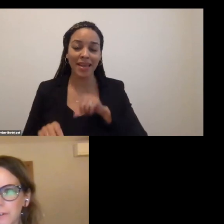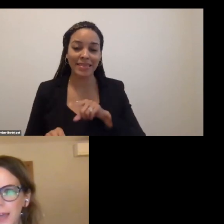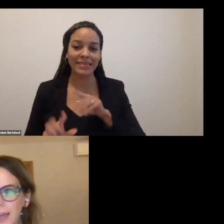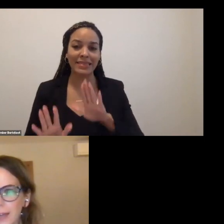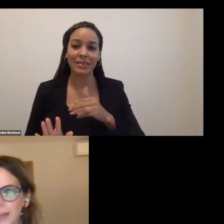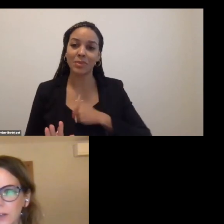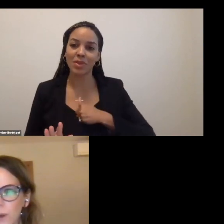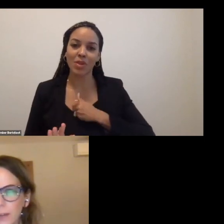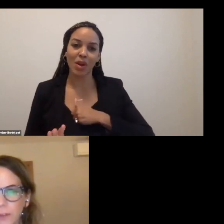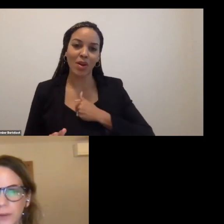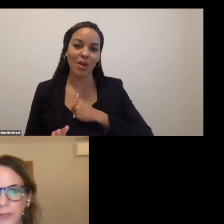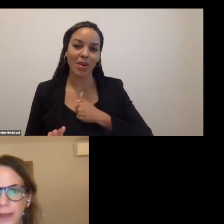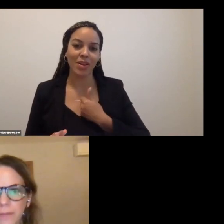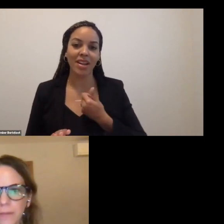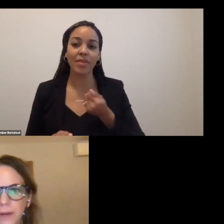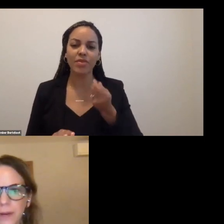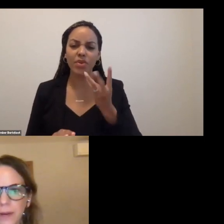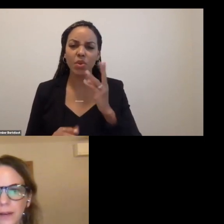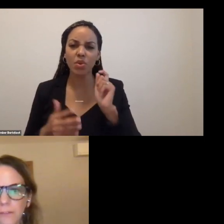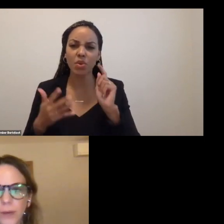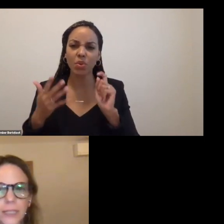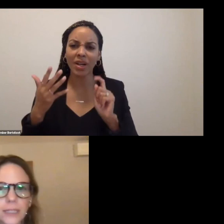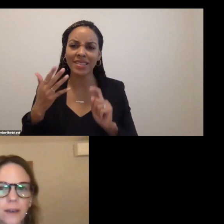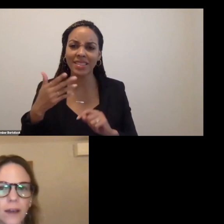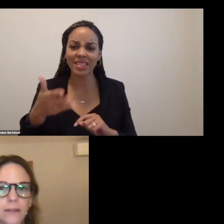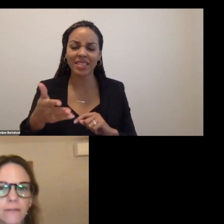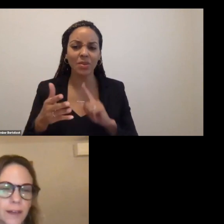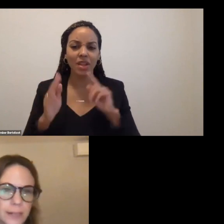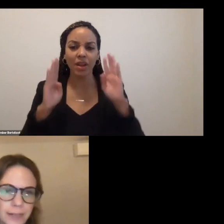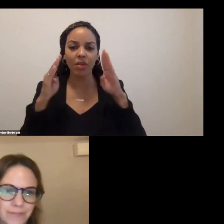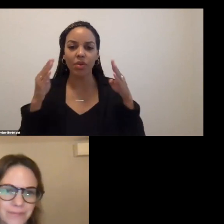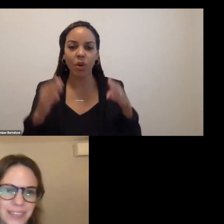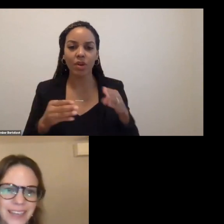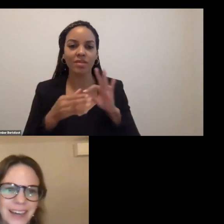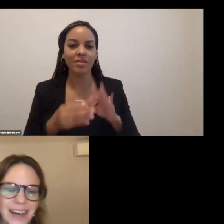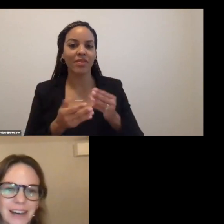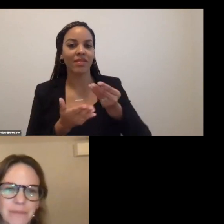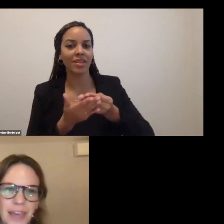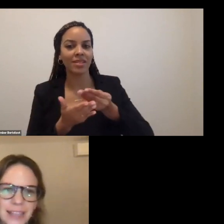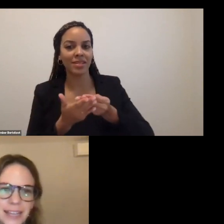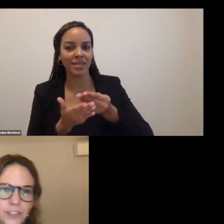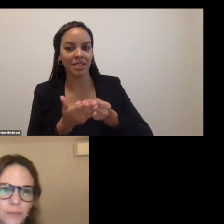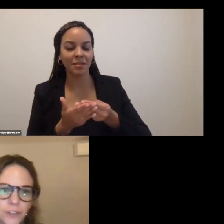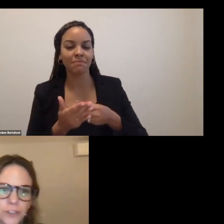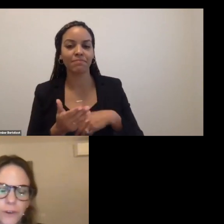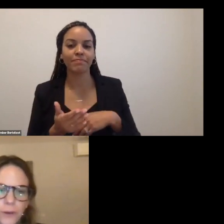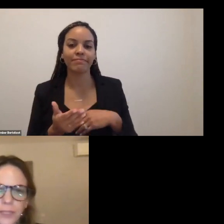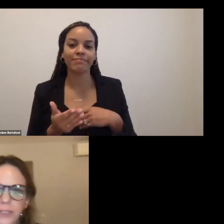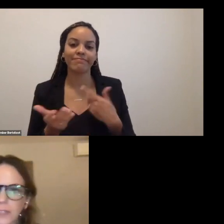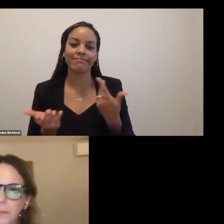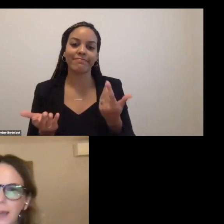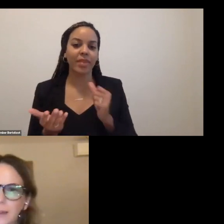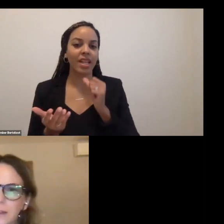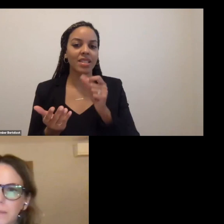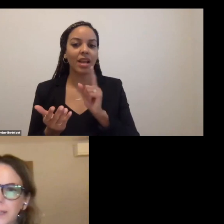sorry for that. And quite a few of them focus on funding. That's not so much the focus of